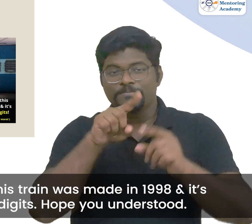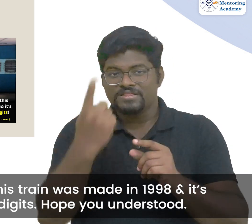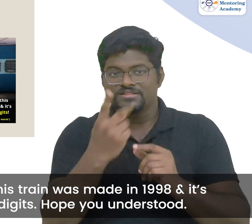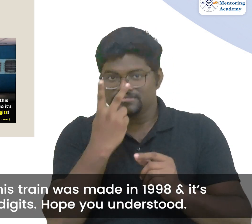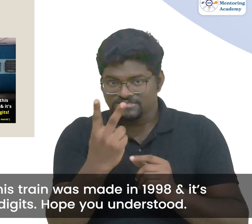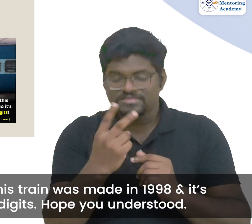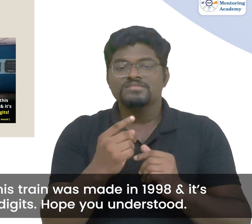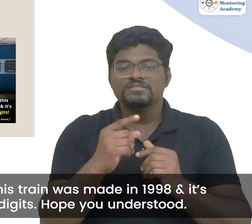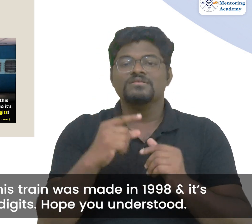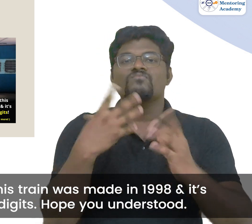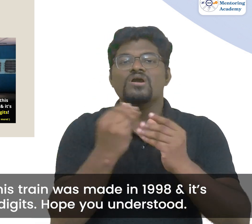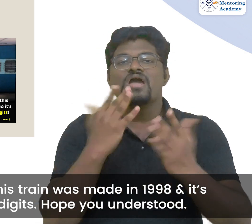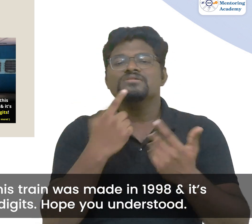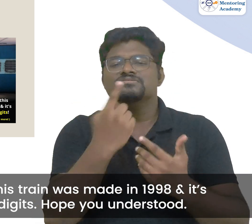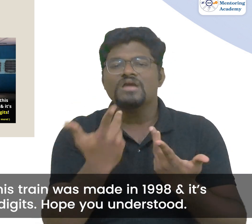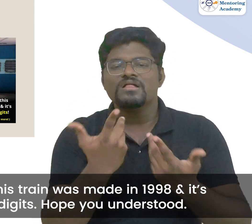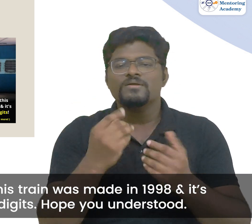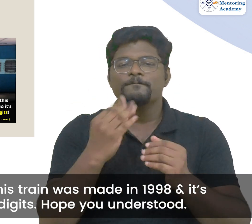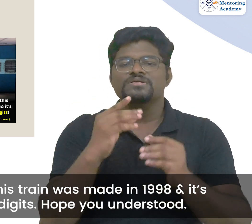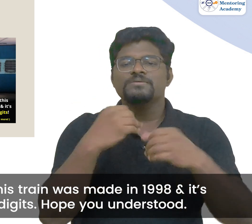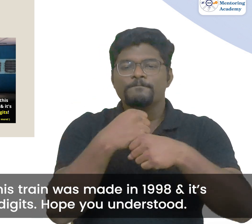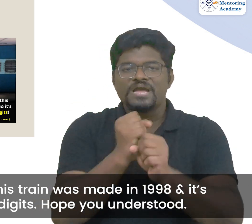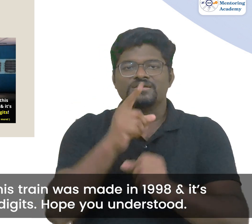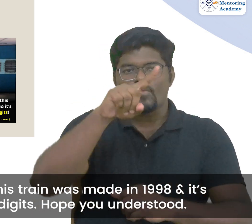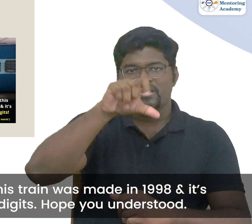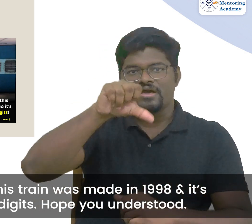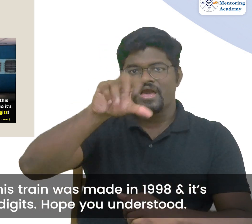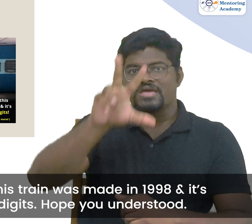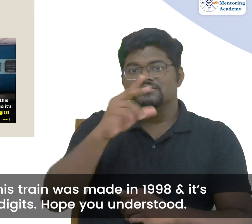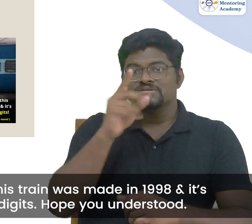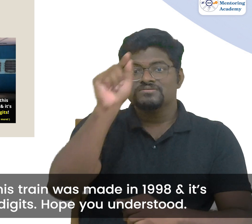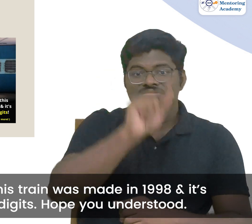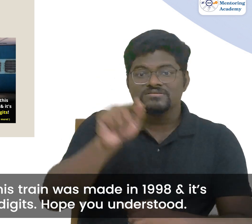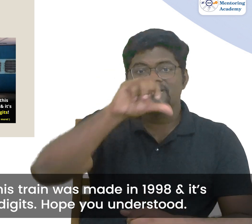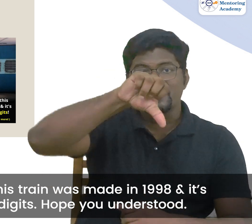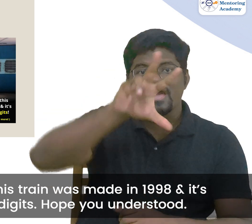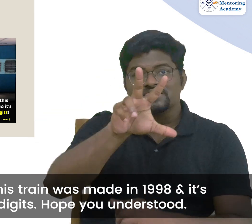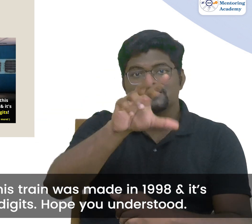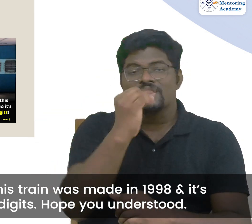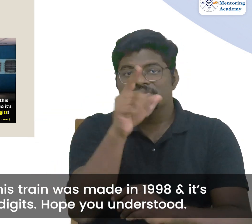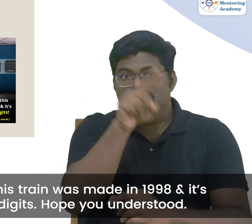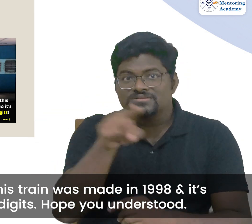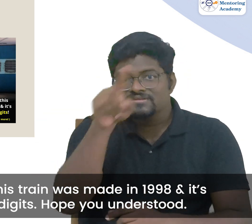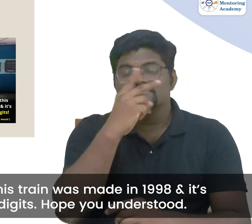Example, we can say this train was made in 1998 and its sleeper class from 5 digits.